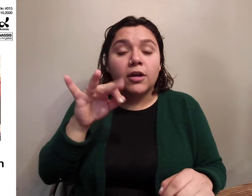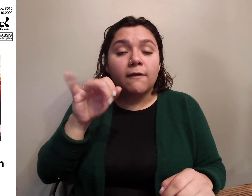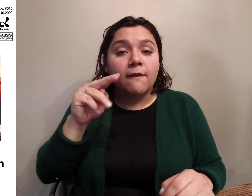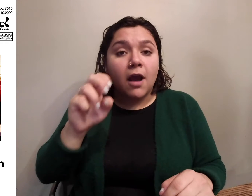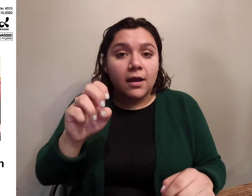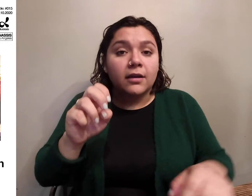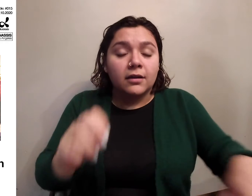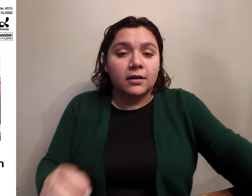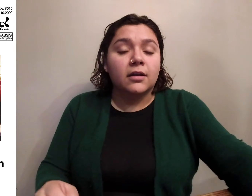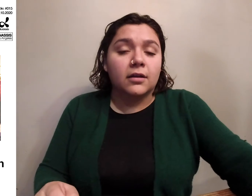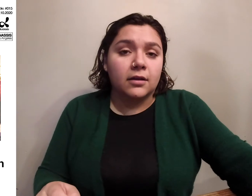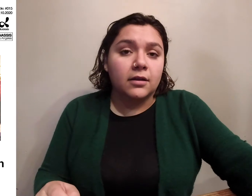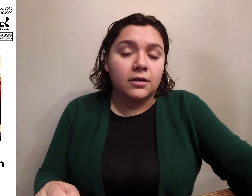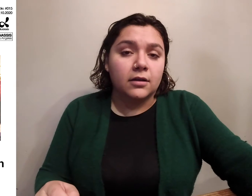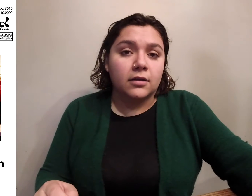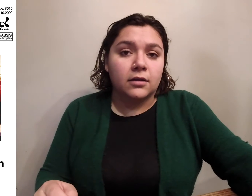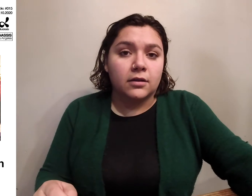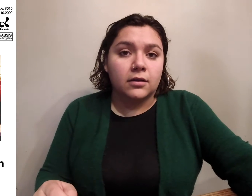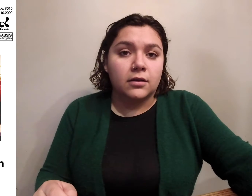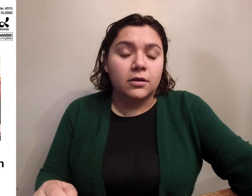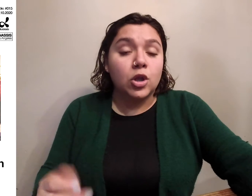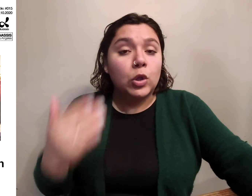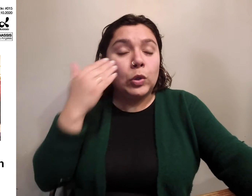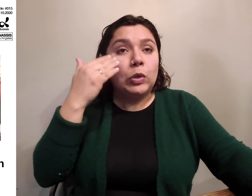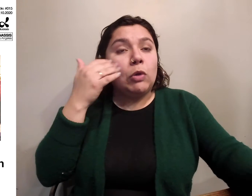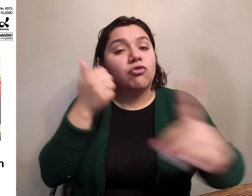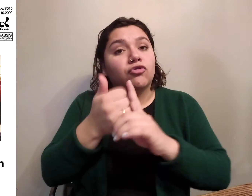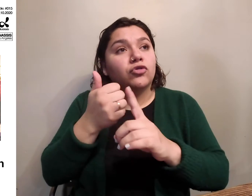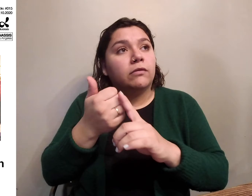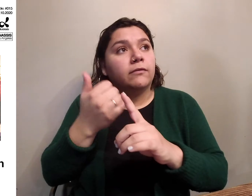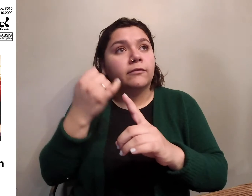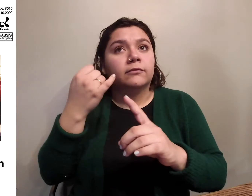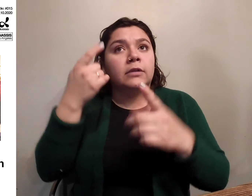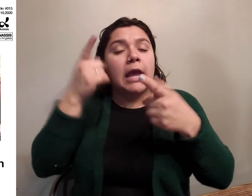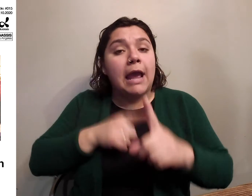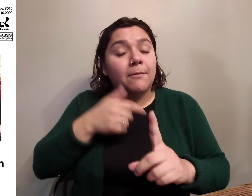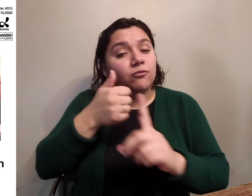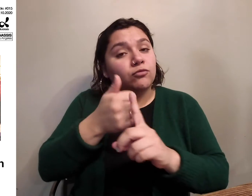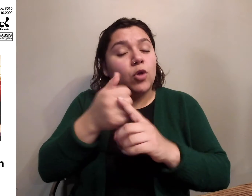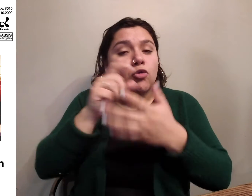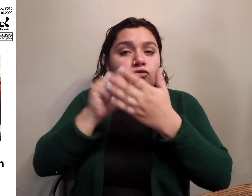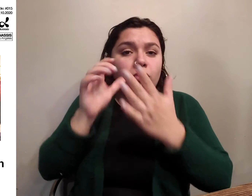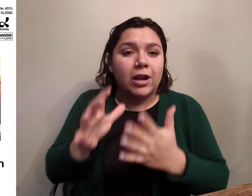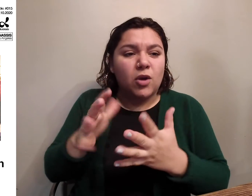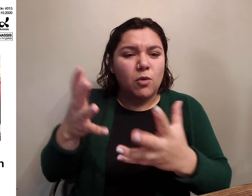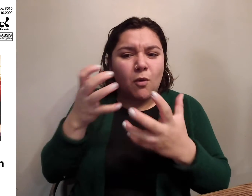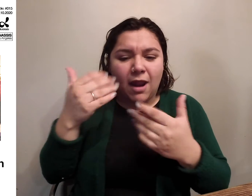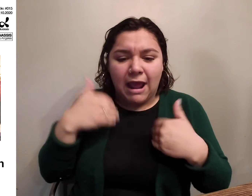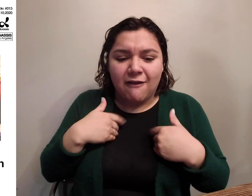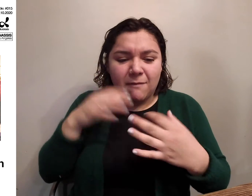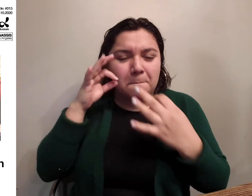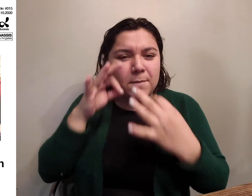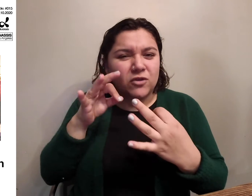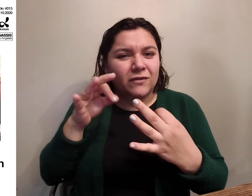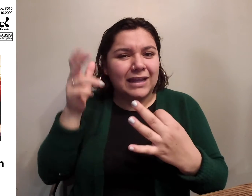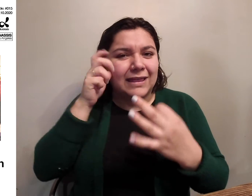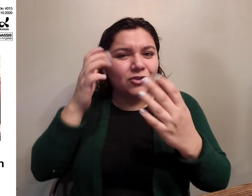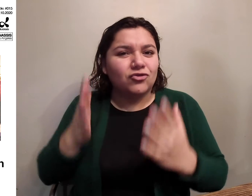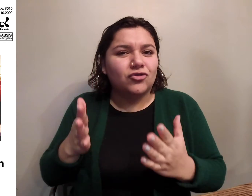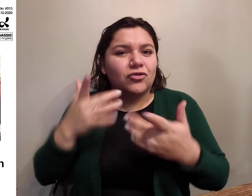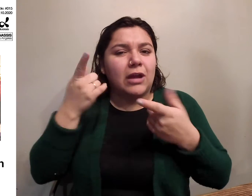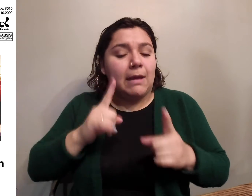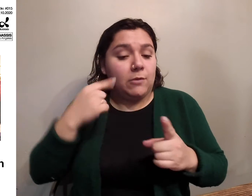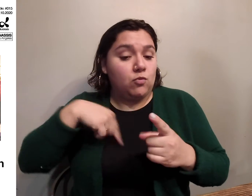line? You know, when you're a writer, I think a lot of us have a perfect listener in mind when we're writing